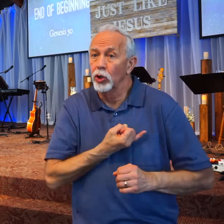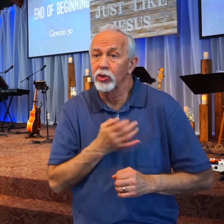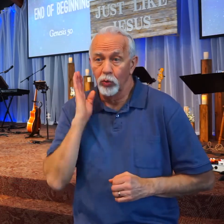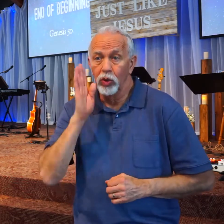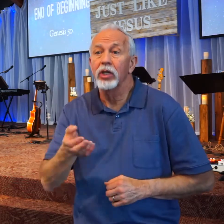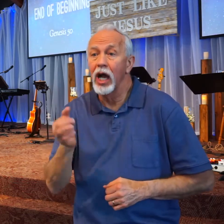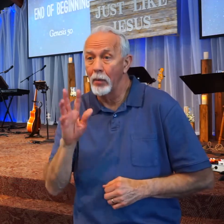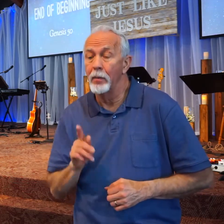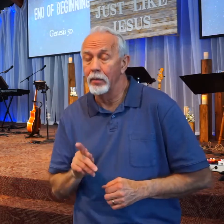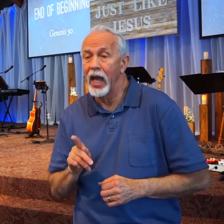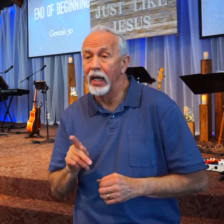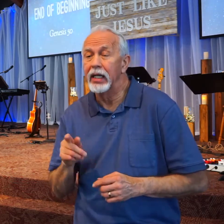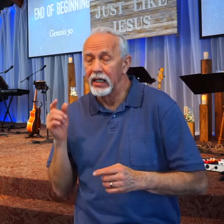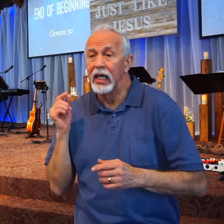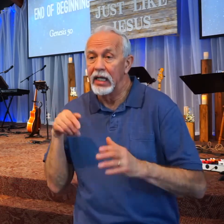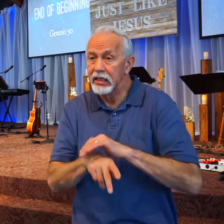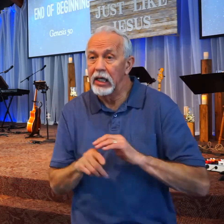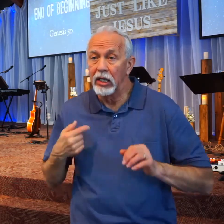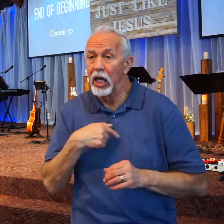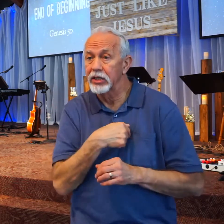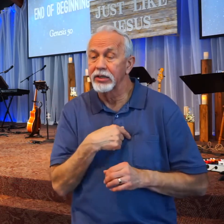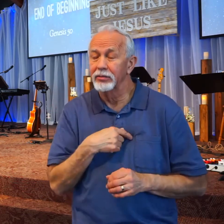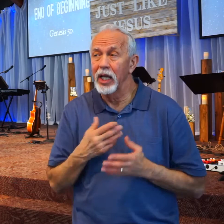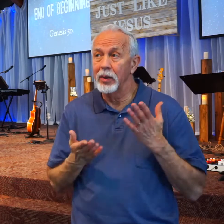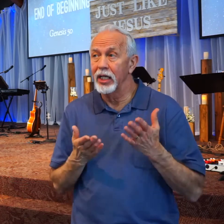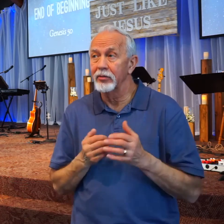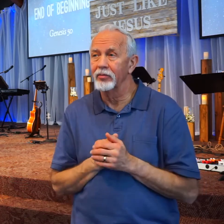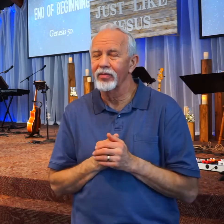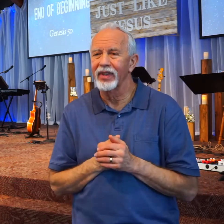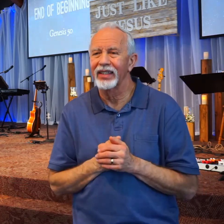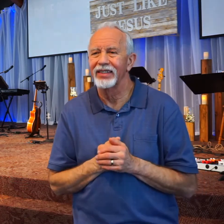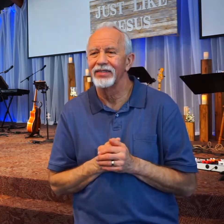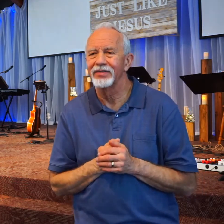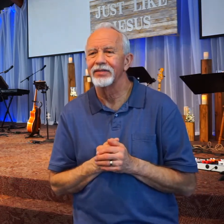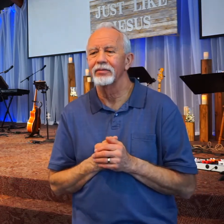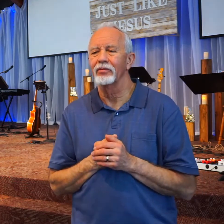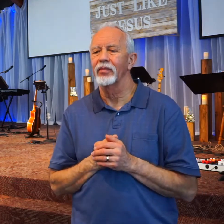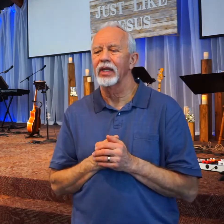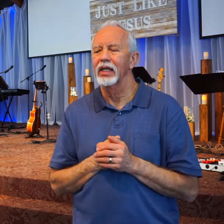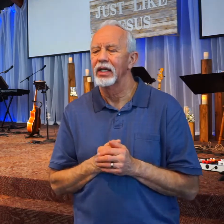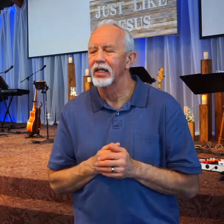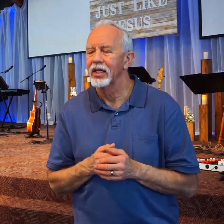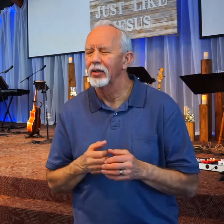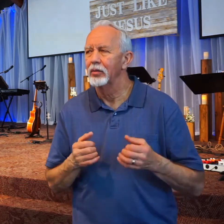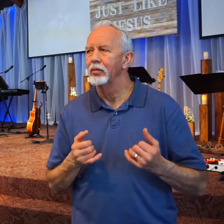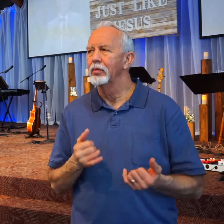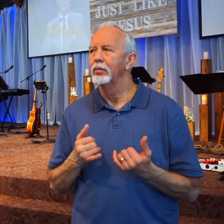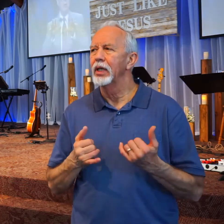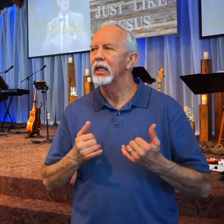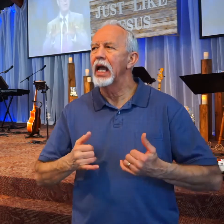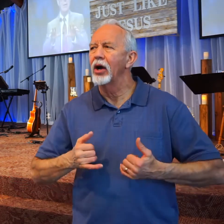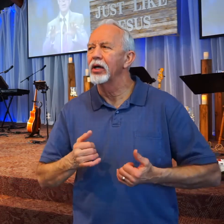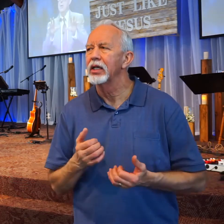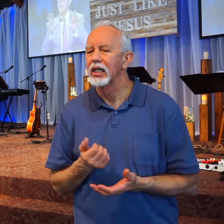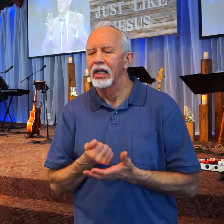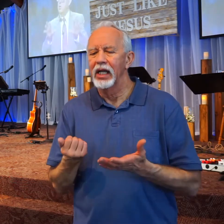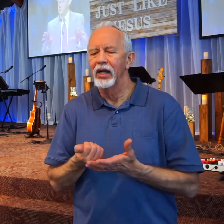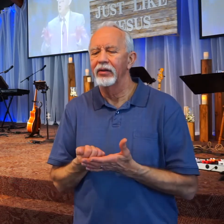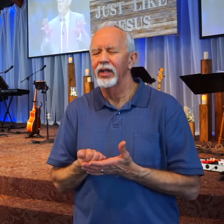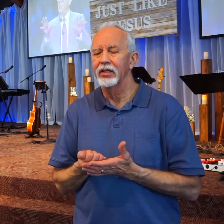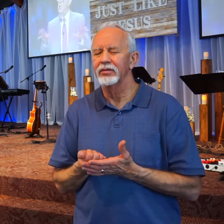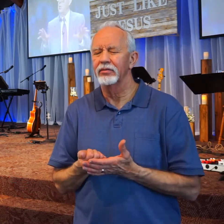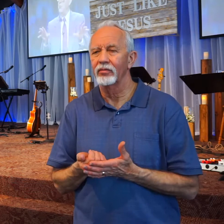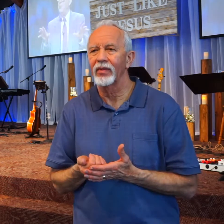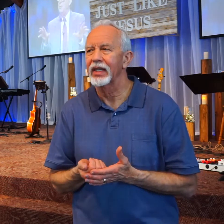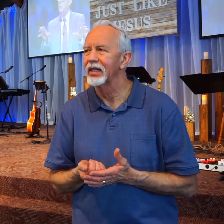you to watch this. Remember the tears of Joseph. It was a preface, a prelude. The book pause that, of Genesis please. Of the story.